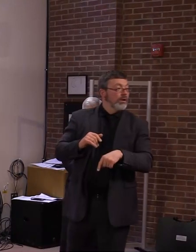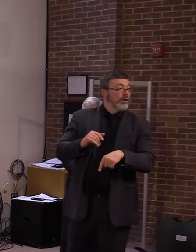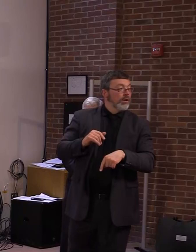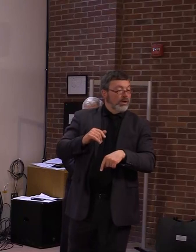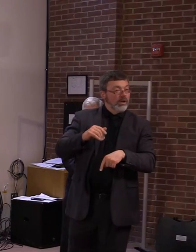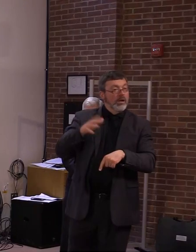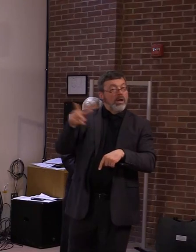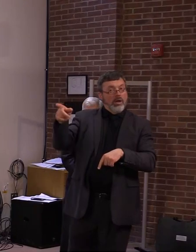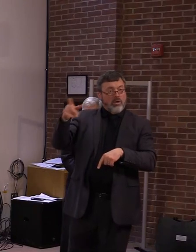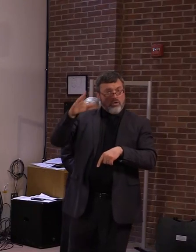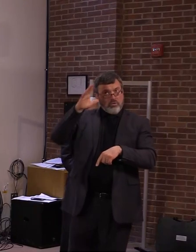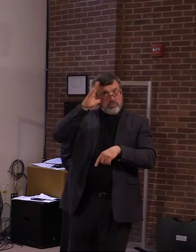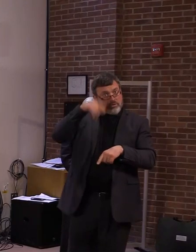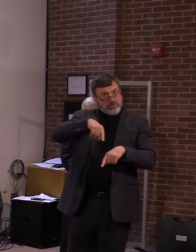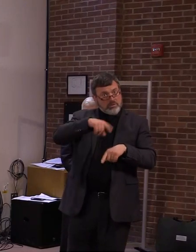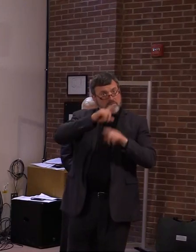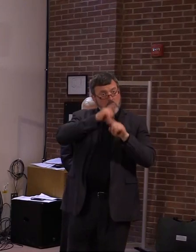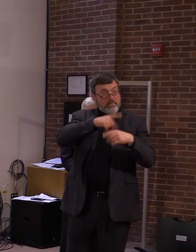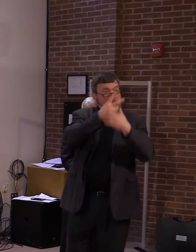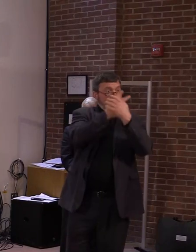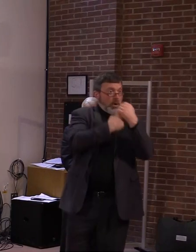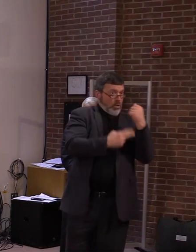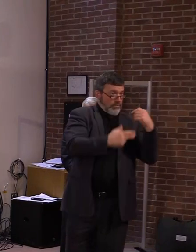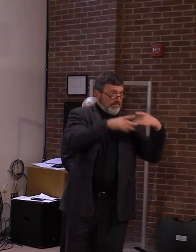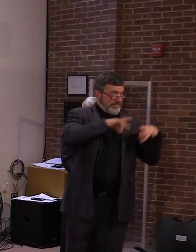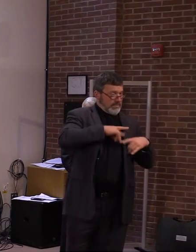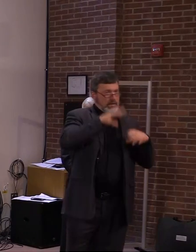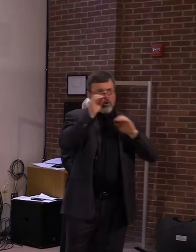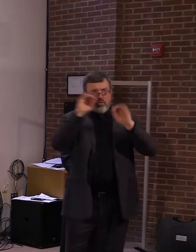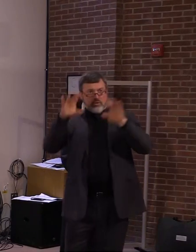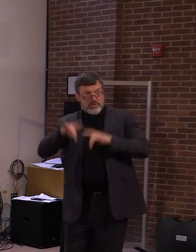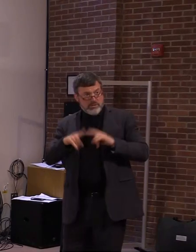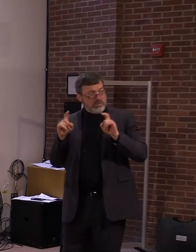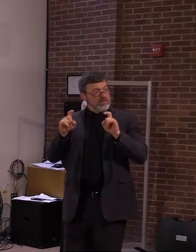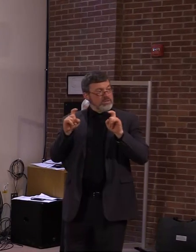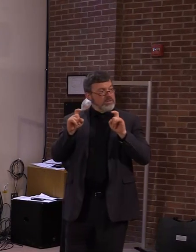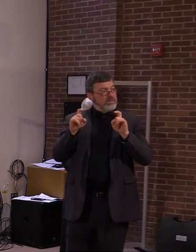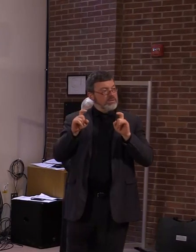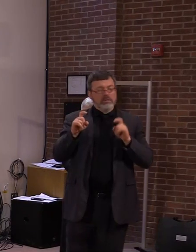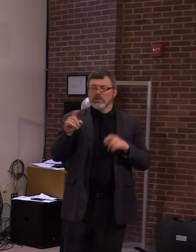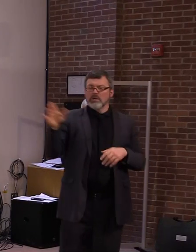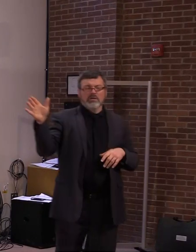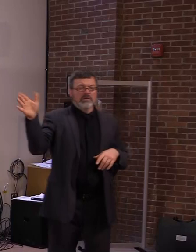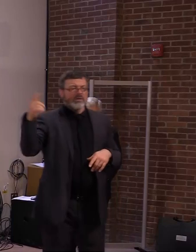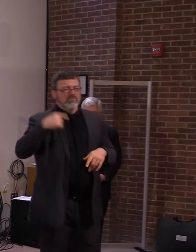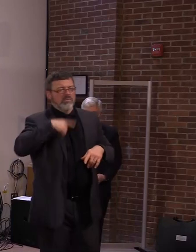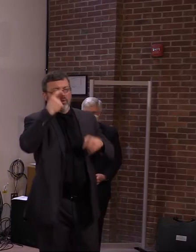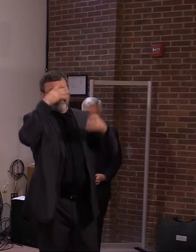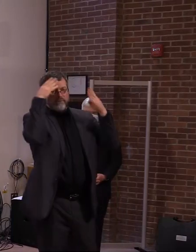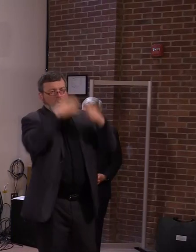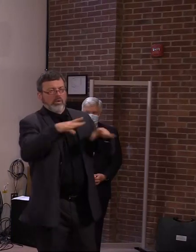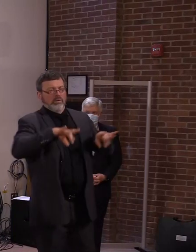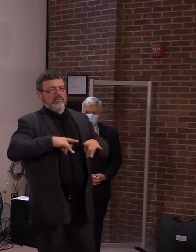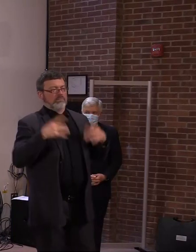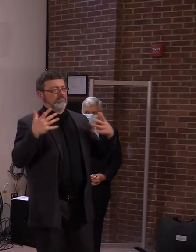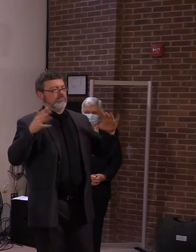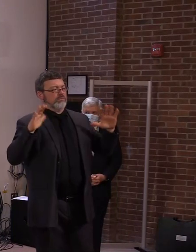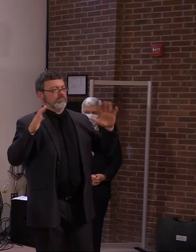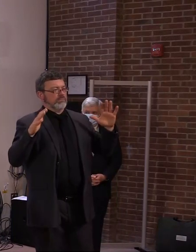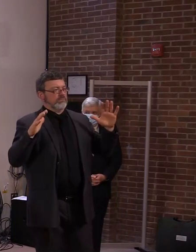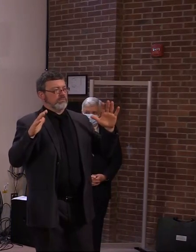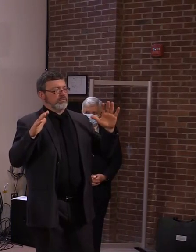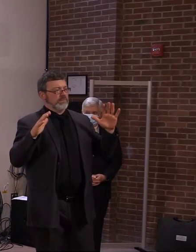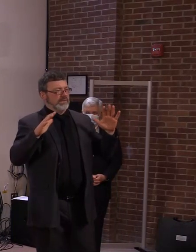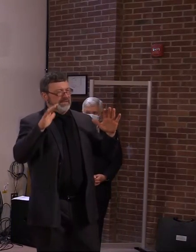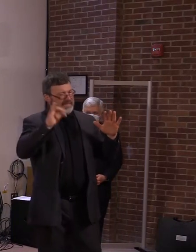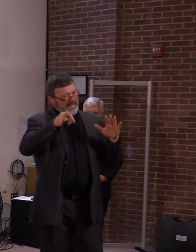it's mostly going to focus on positives. The fact is, the concept of positivity, percent positivity, is going